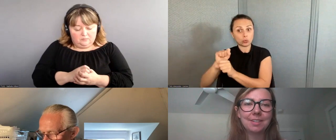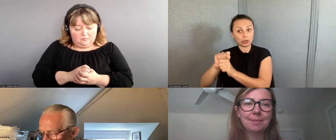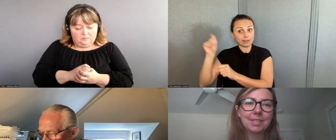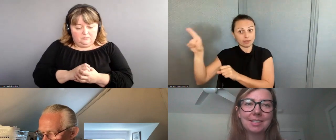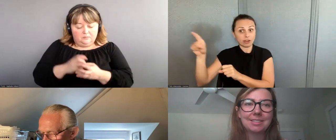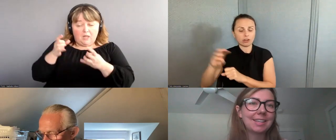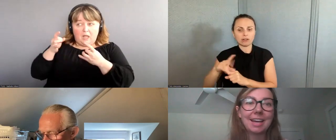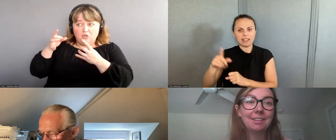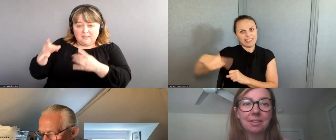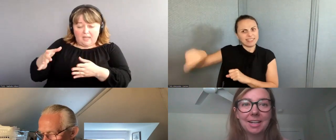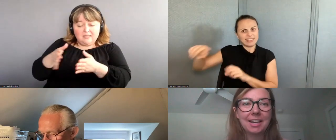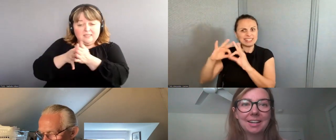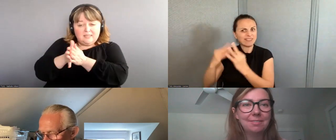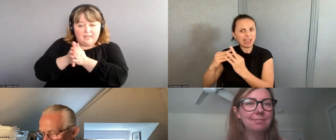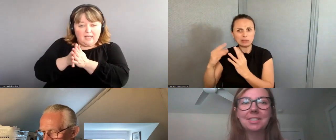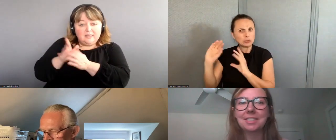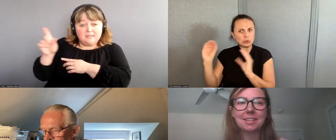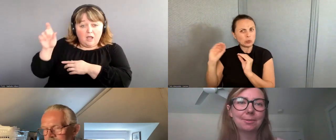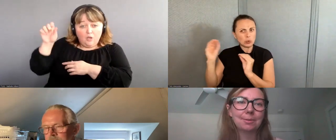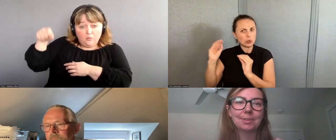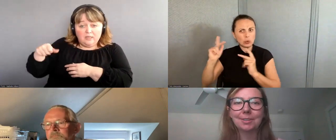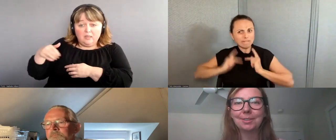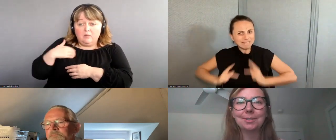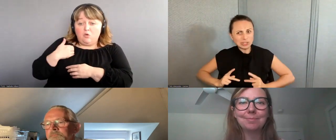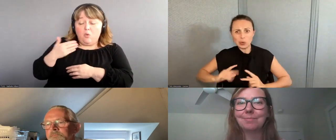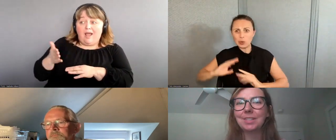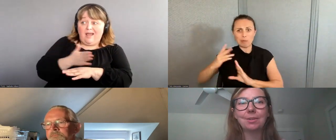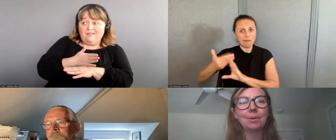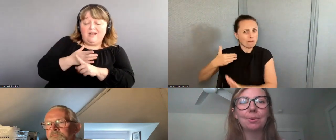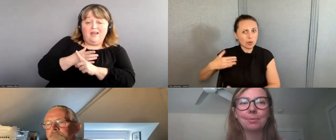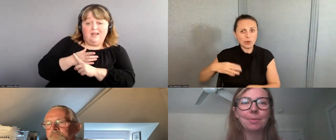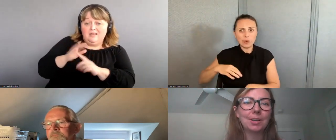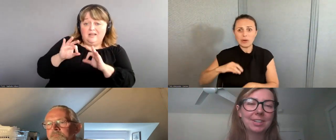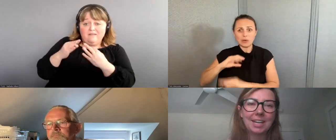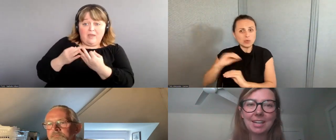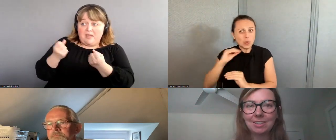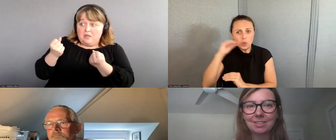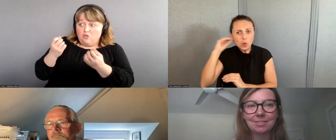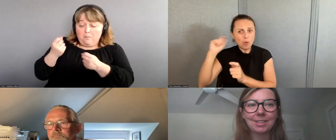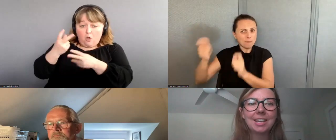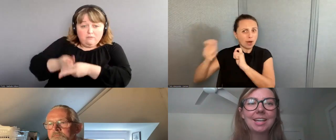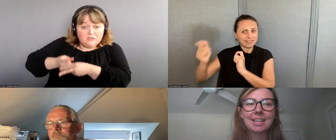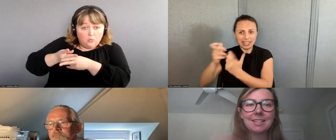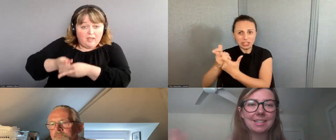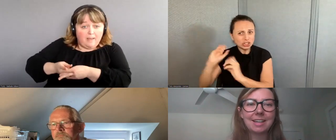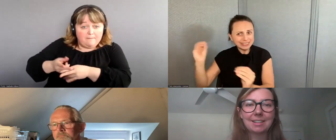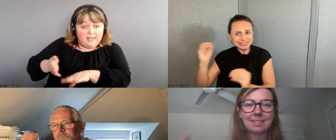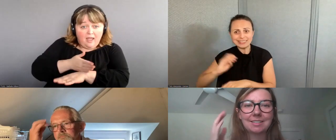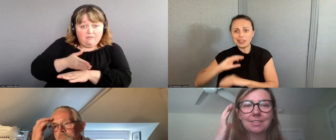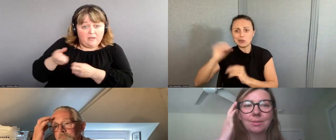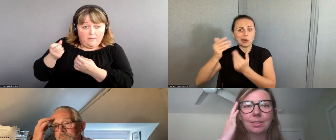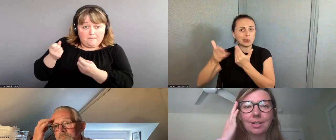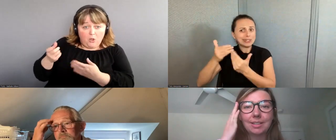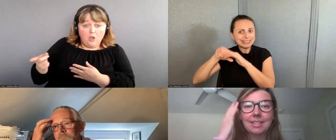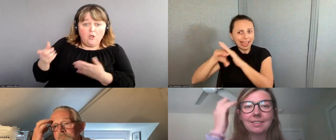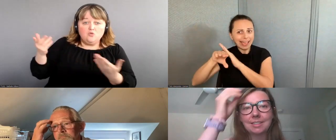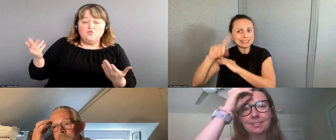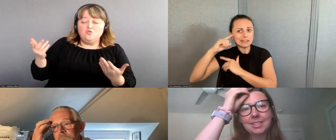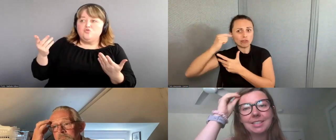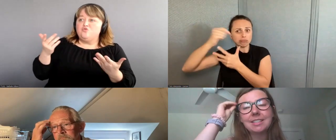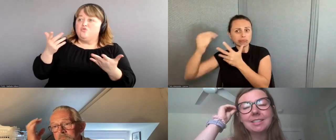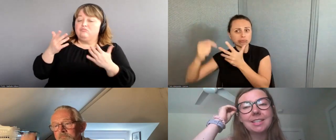these families had not had physio or, home modifications or easy access to a lot of